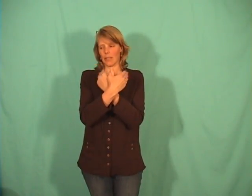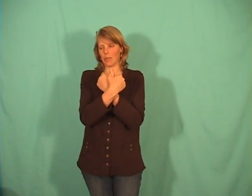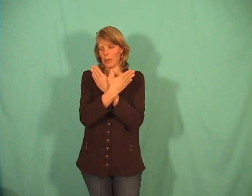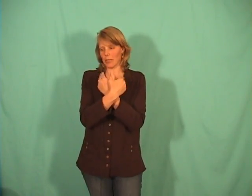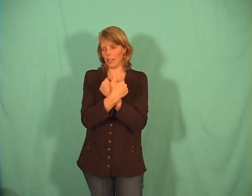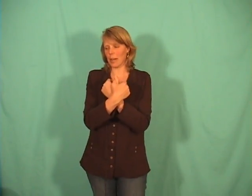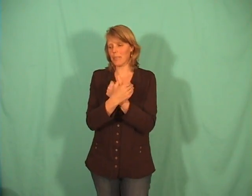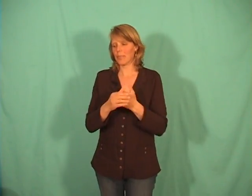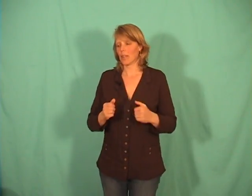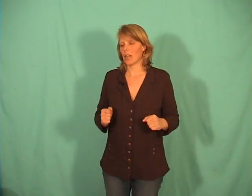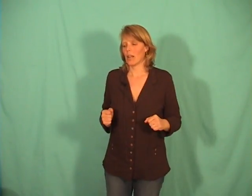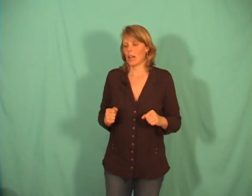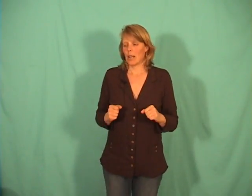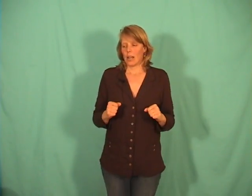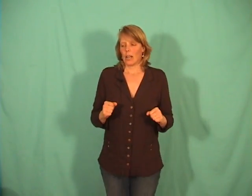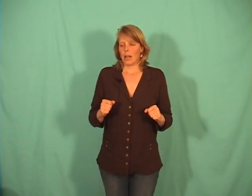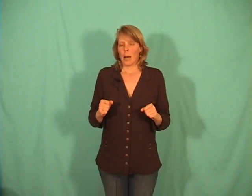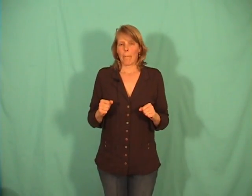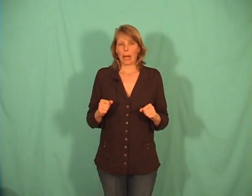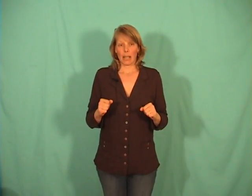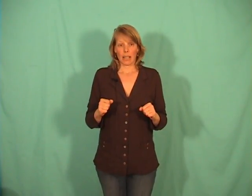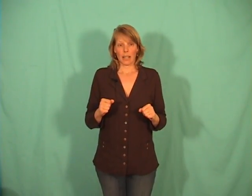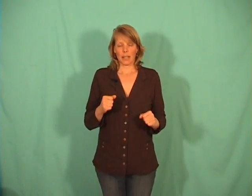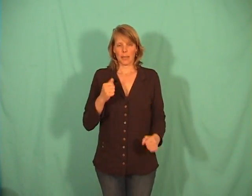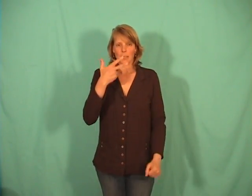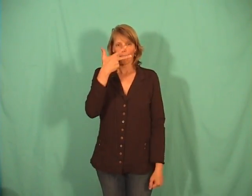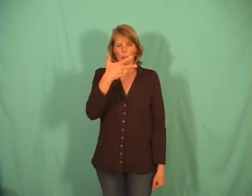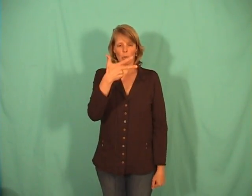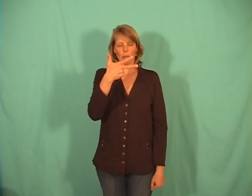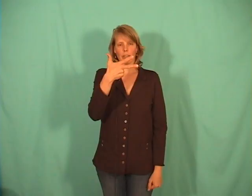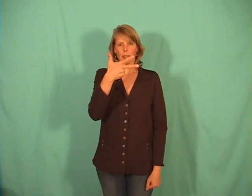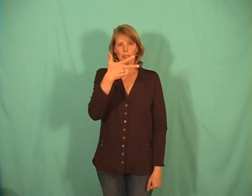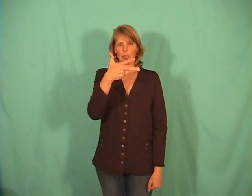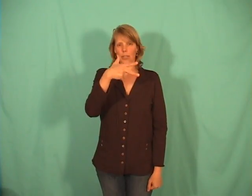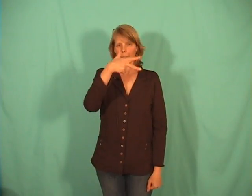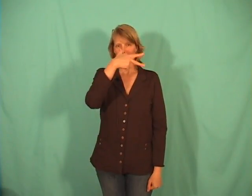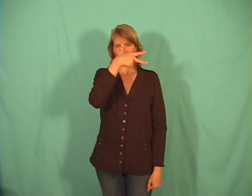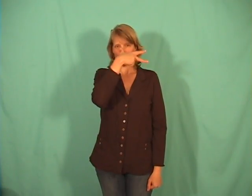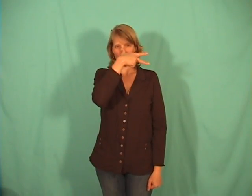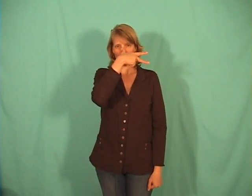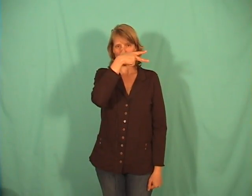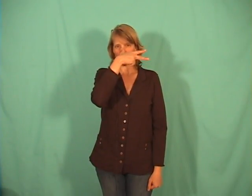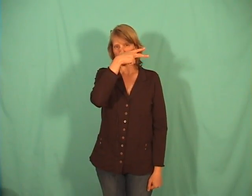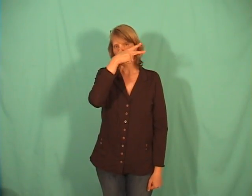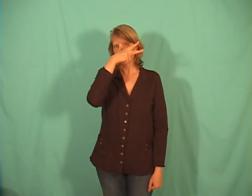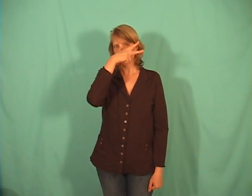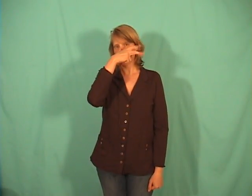for butterfly. Bug. 3 fingers, thumb on nose,